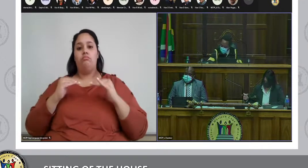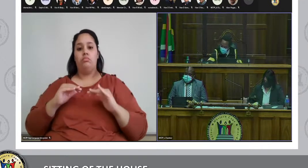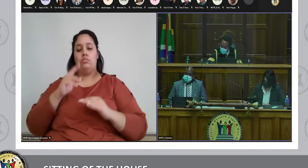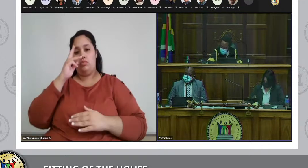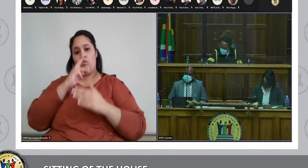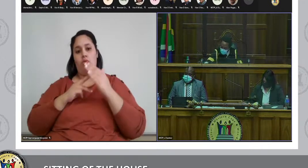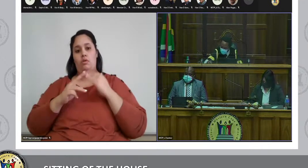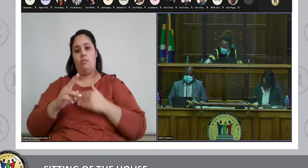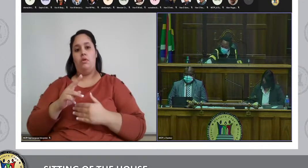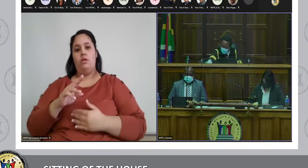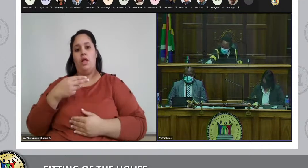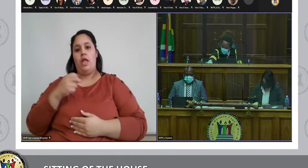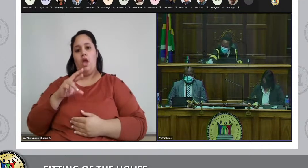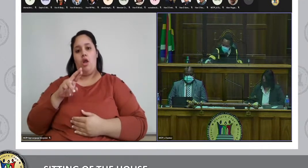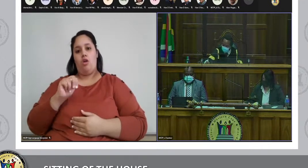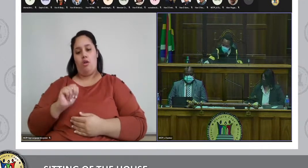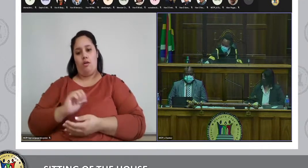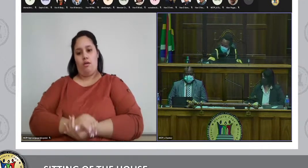Honorable Heron.